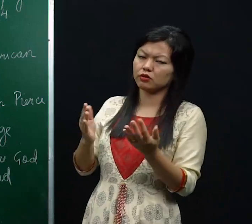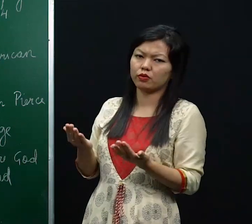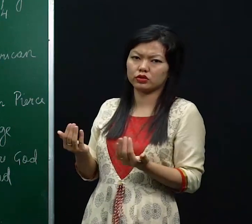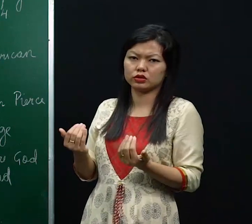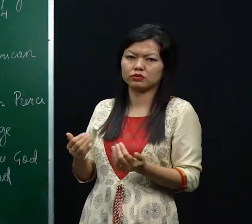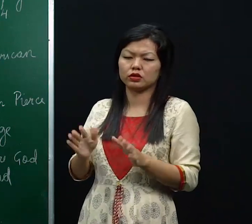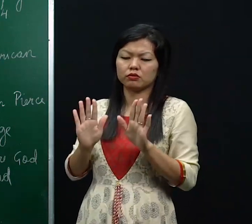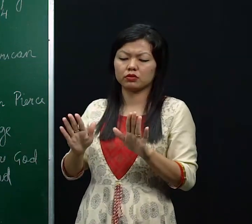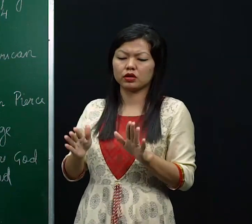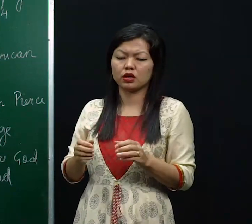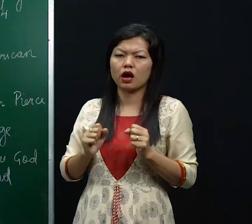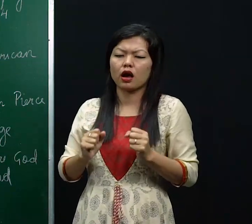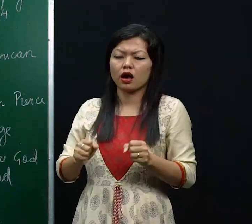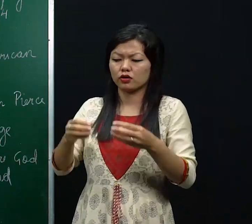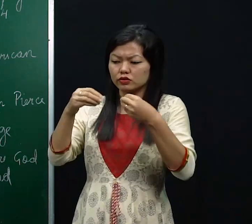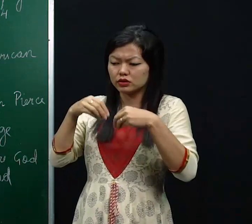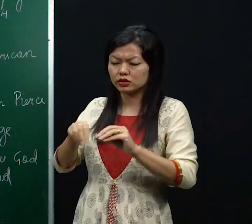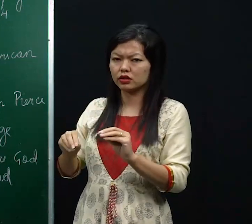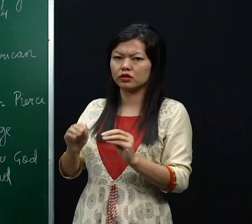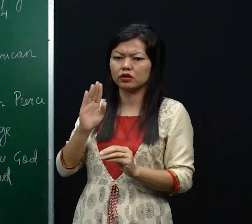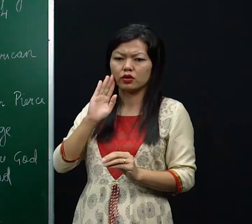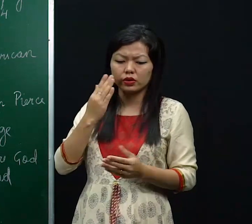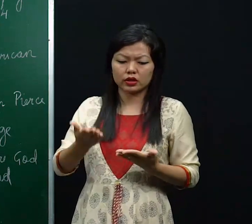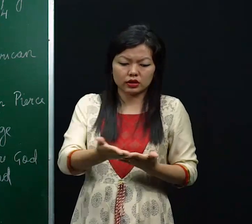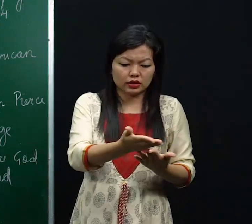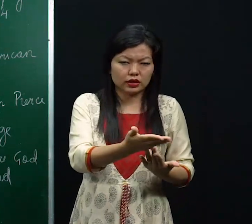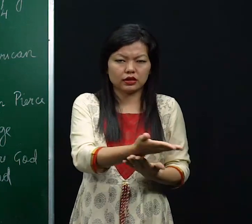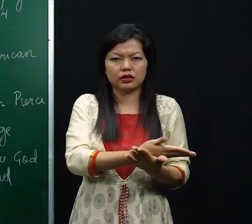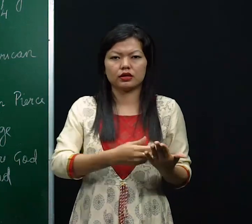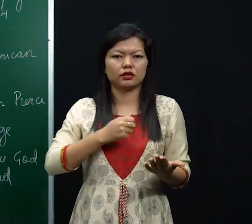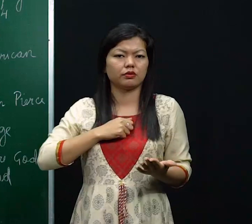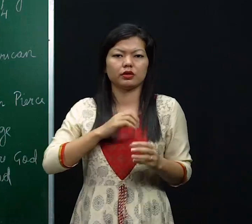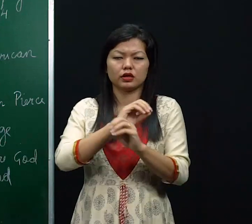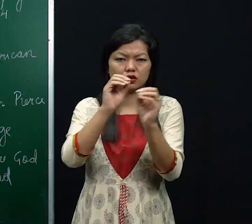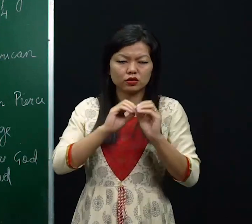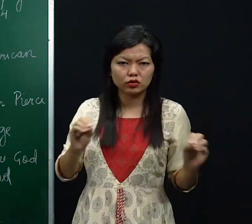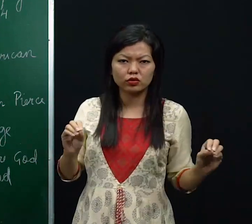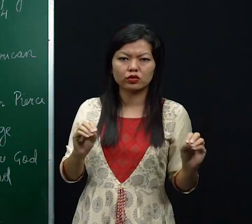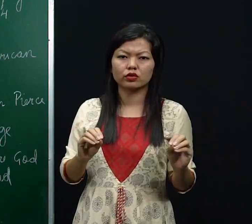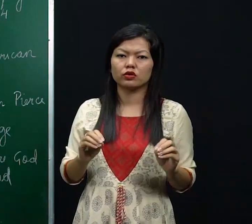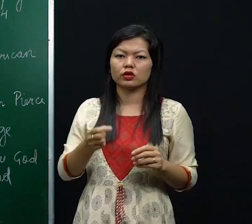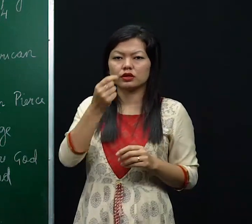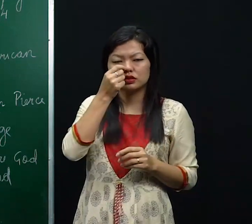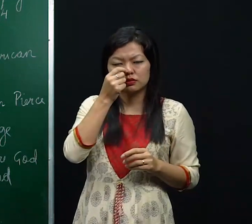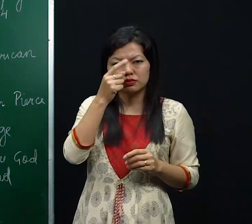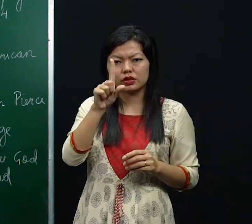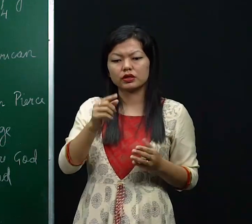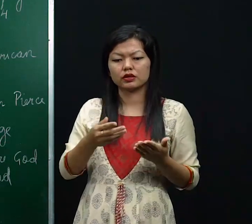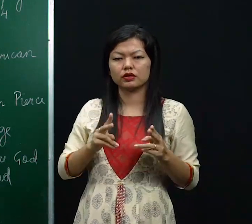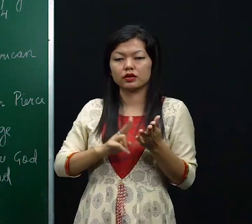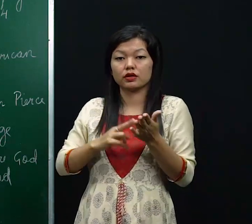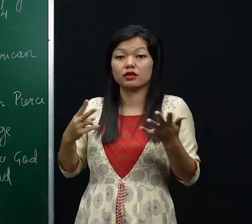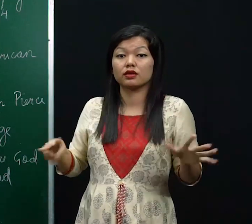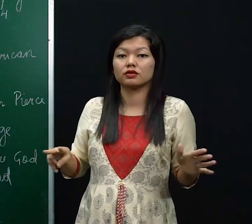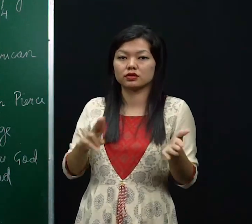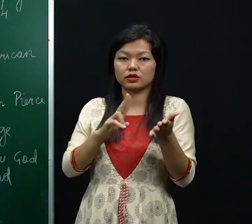it does not belong to me." He just presented in such a way. He said, in the letter of the person, we are discussing about two letters